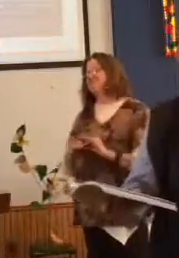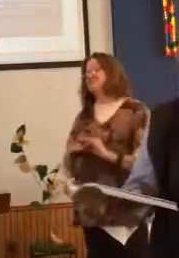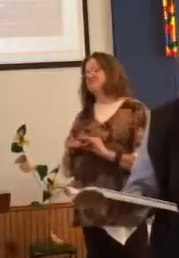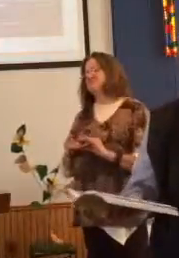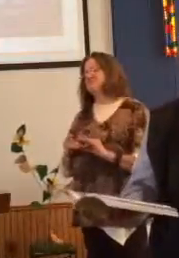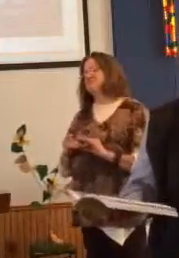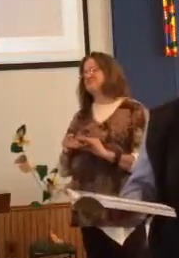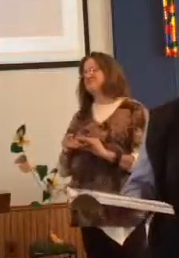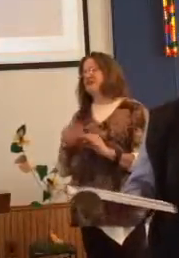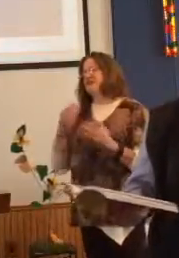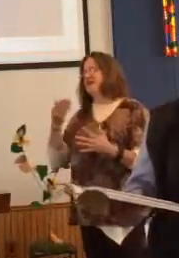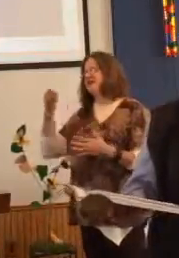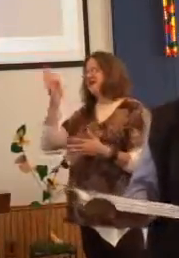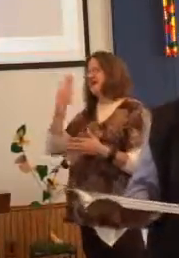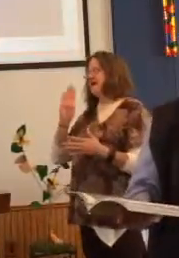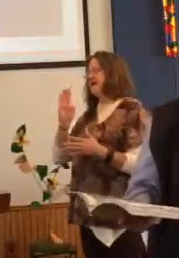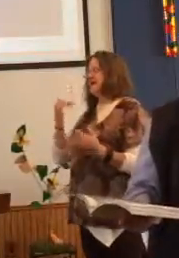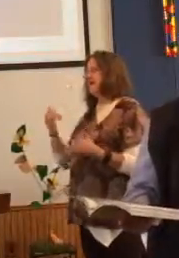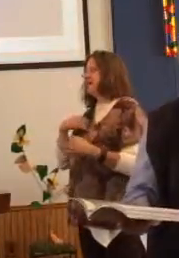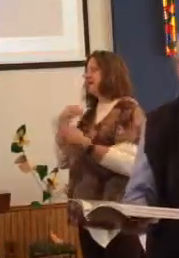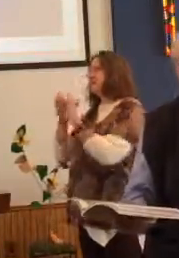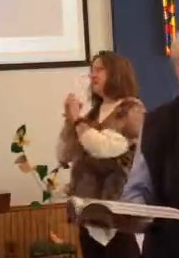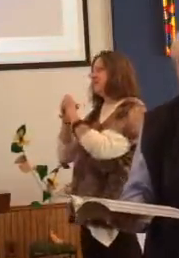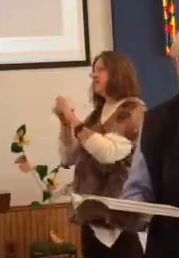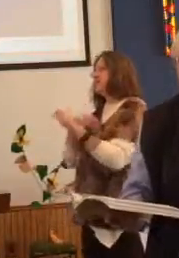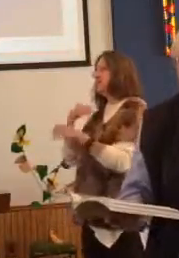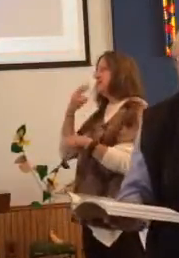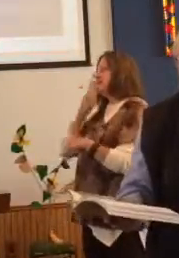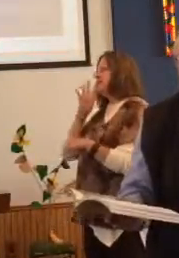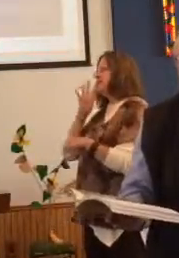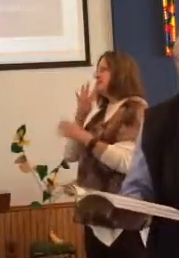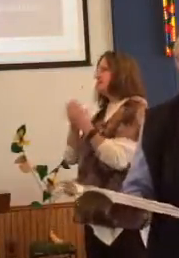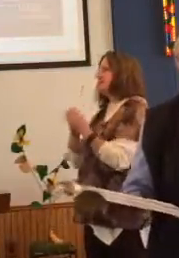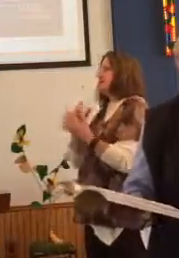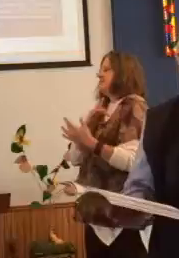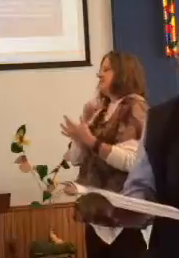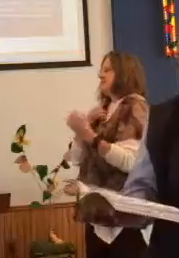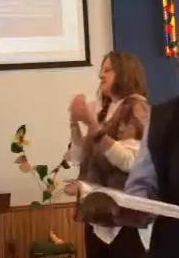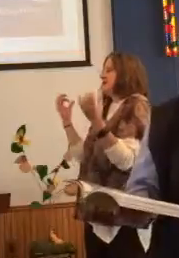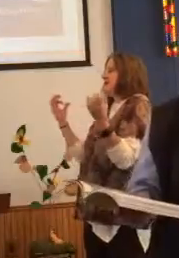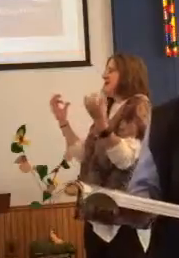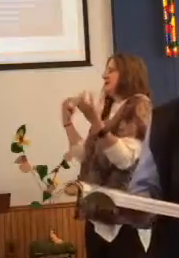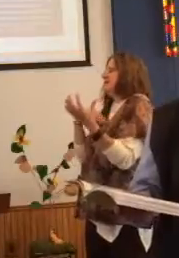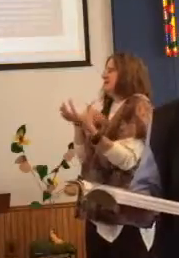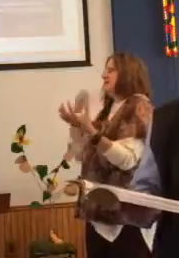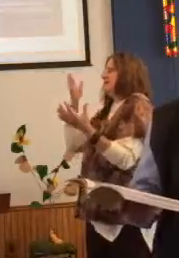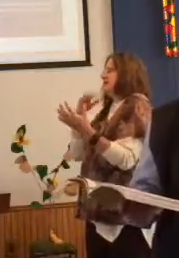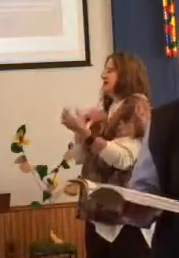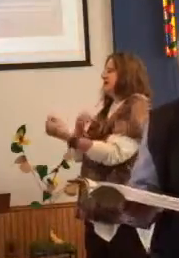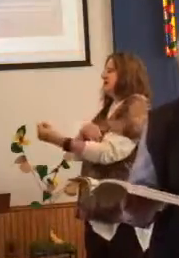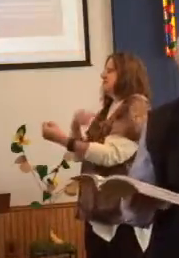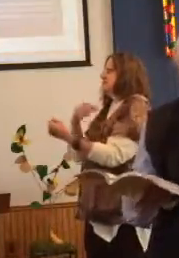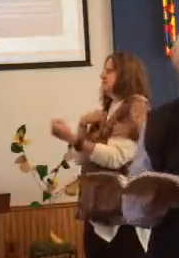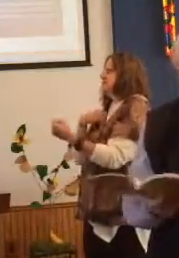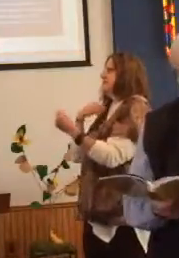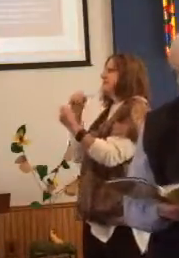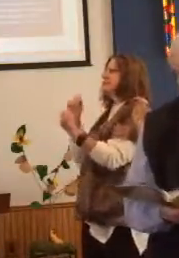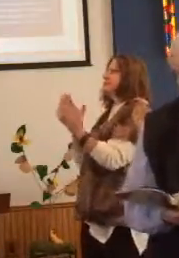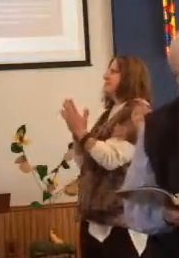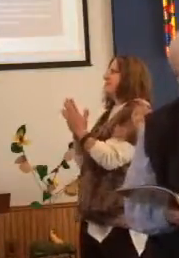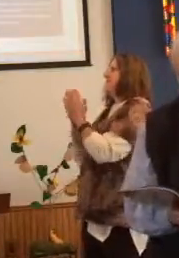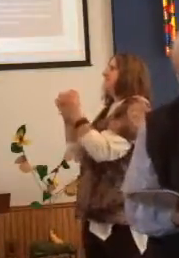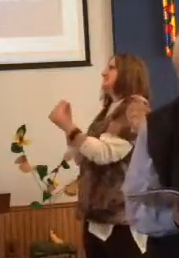Loving God, may the words of my mouth and the meditations of my heart be acceptable unto you, my God, my strength, and my Redeemer.